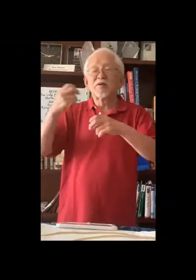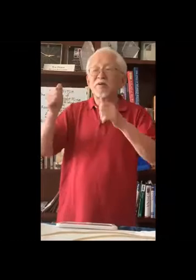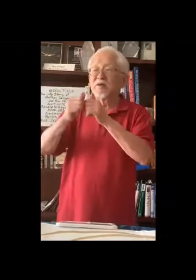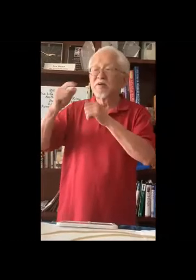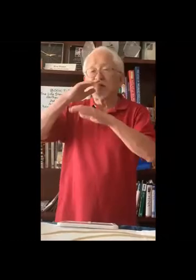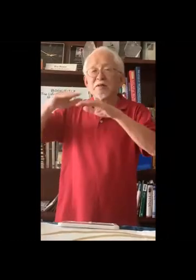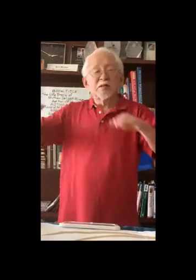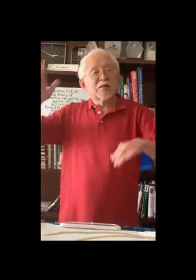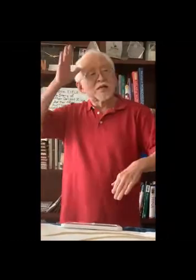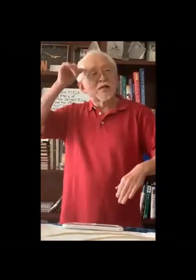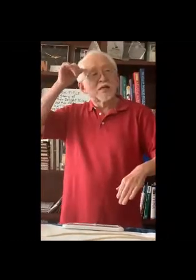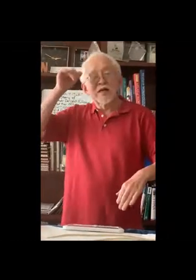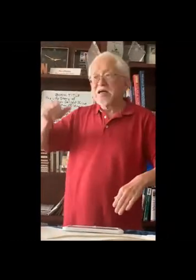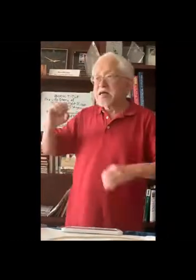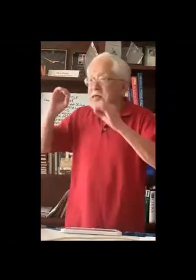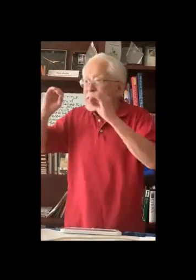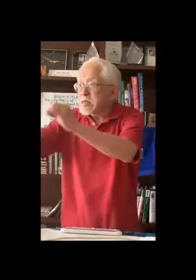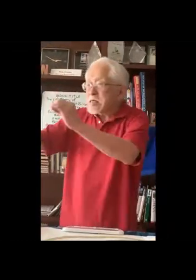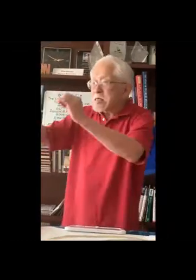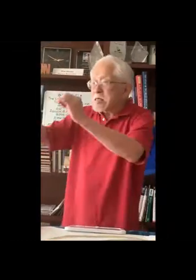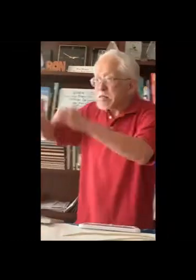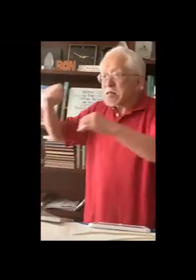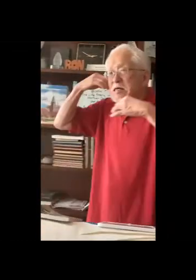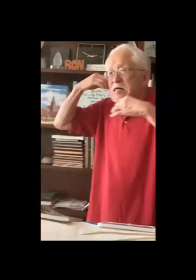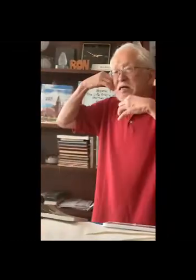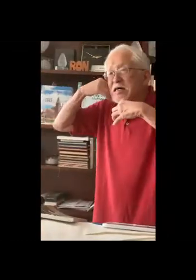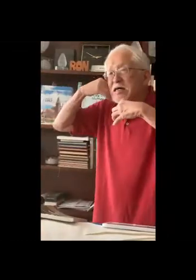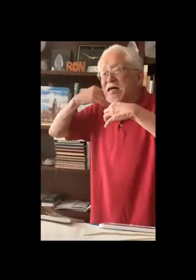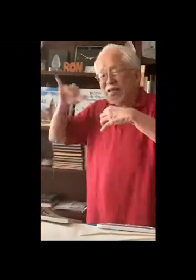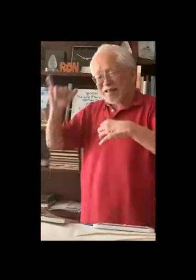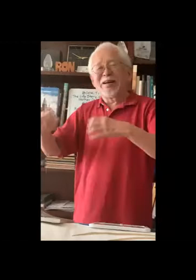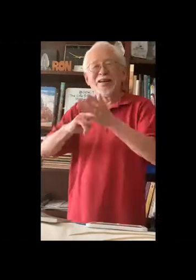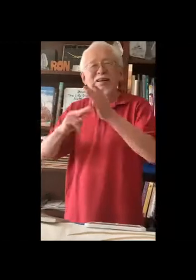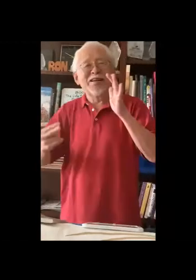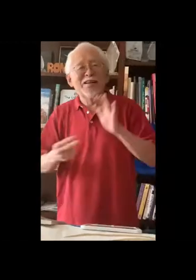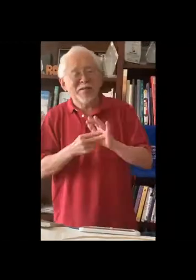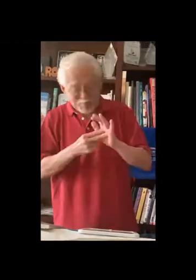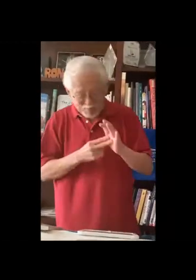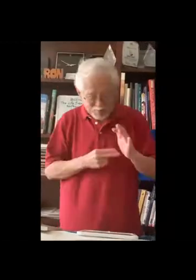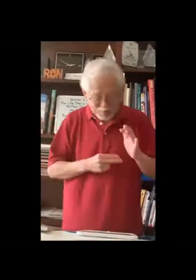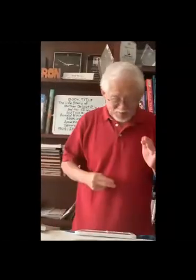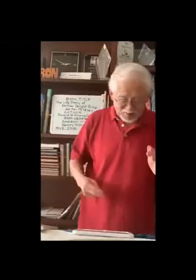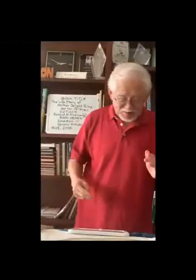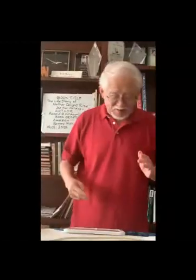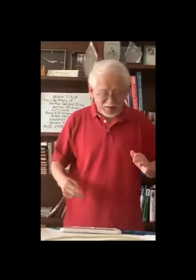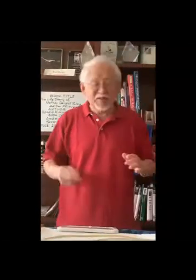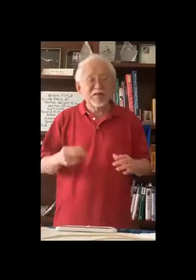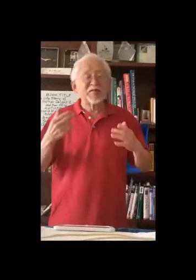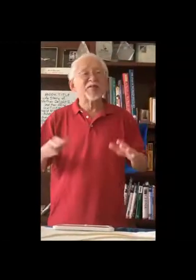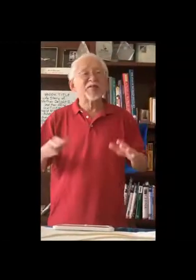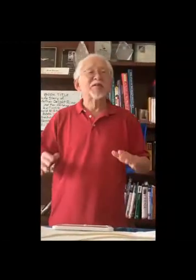Dan had problems with the children being stubborn, teaching and sweating over it. That's what that